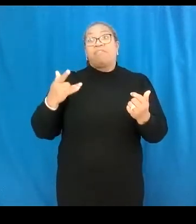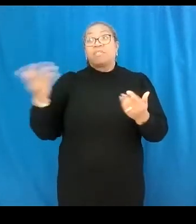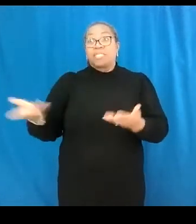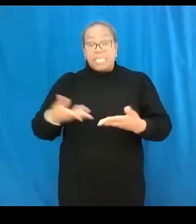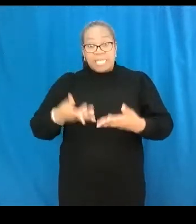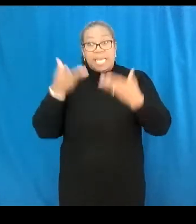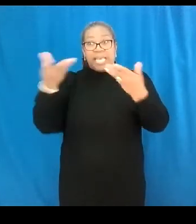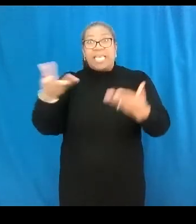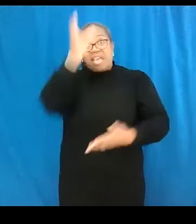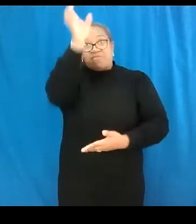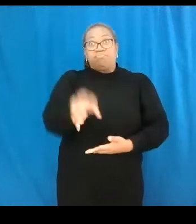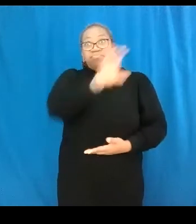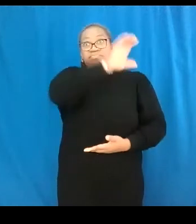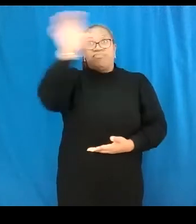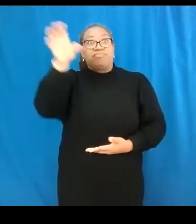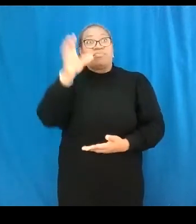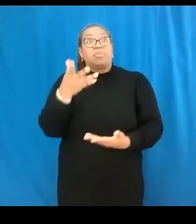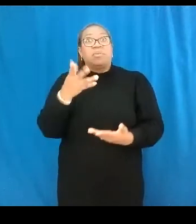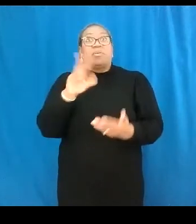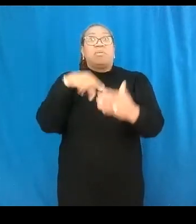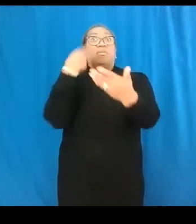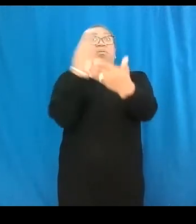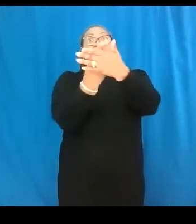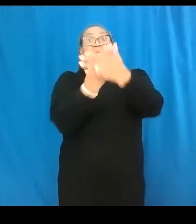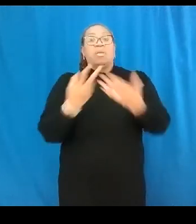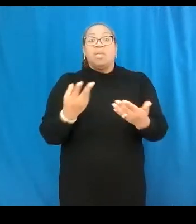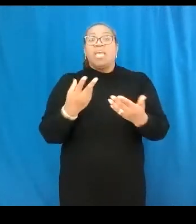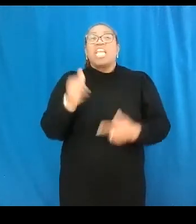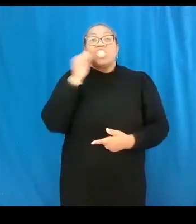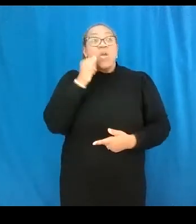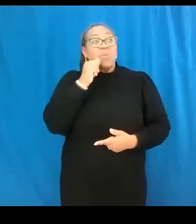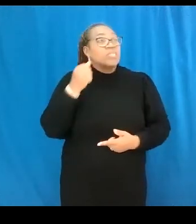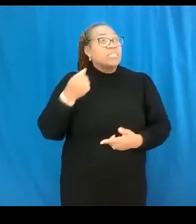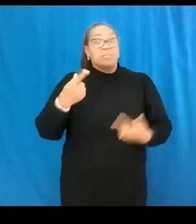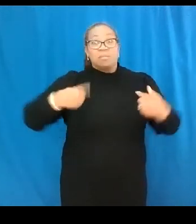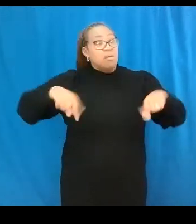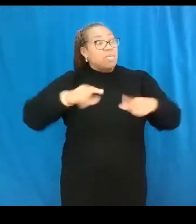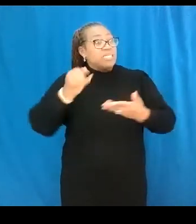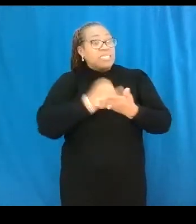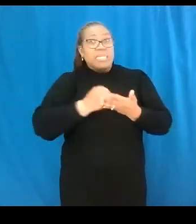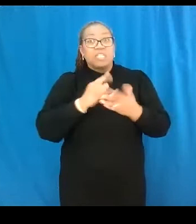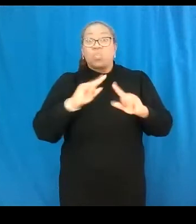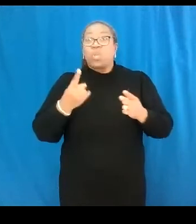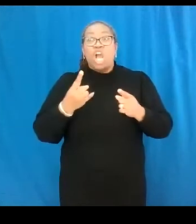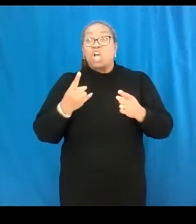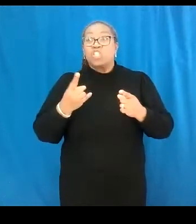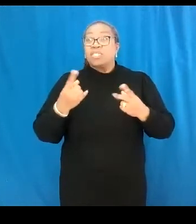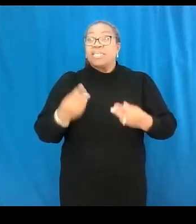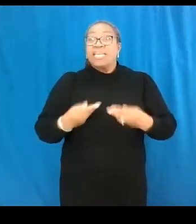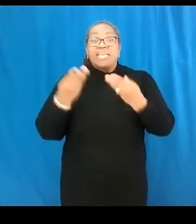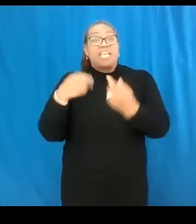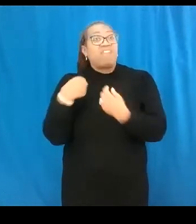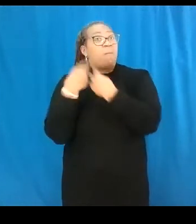sinners who could not pay him back. And he didn't come with force. He didn't come with brutality. No, he